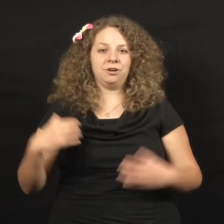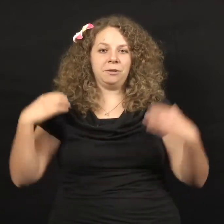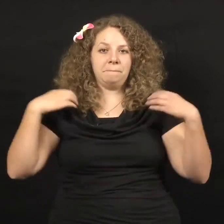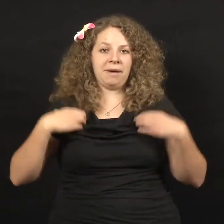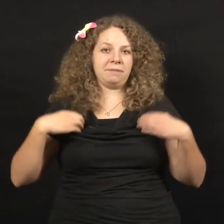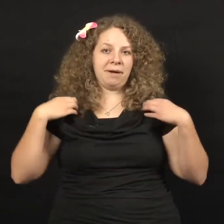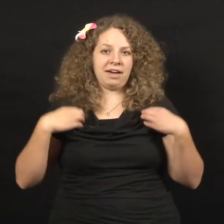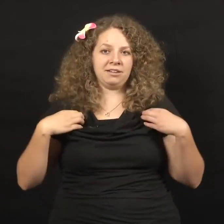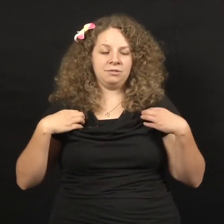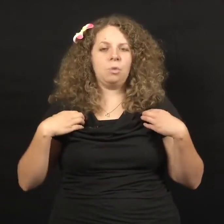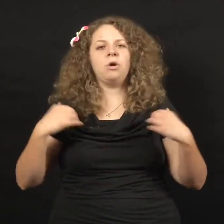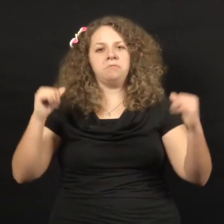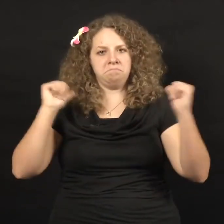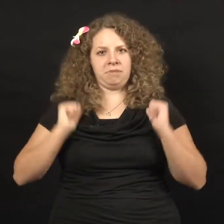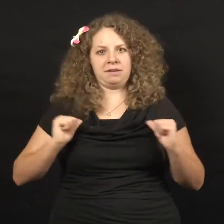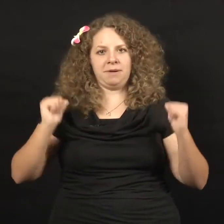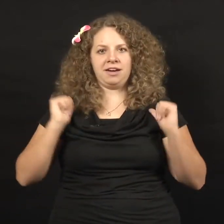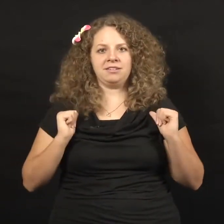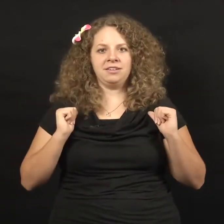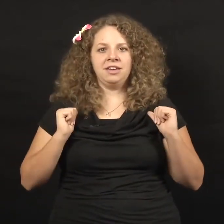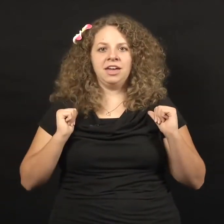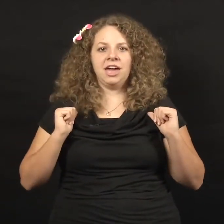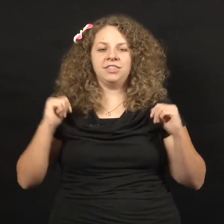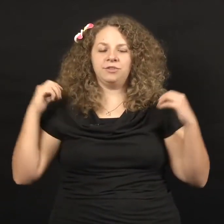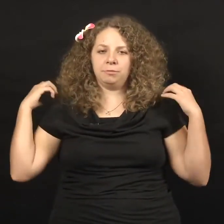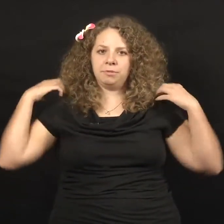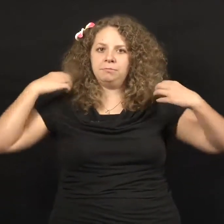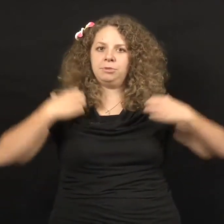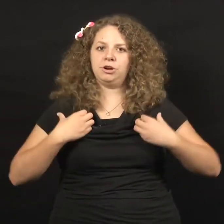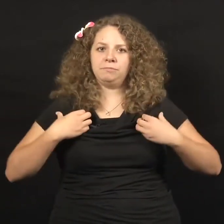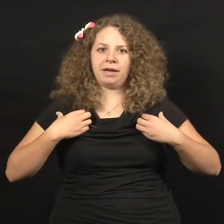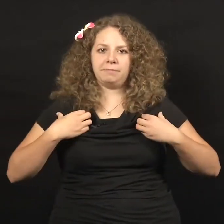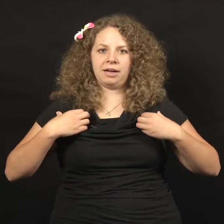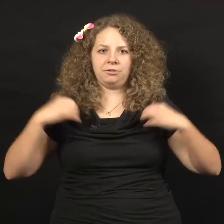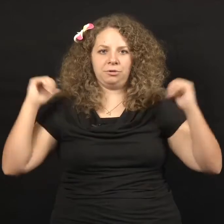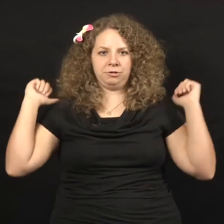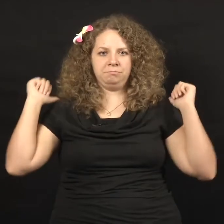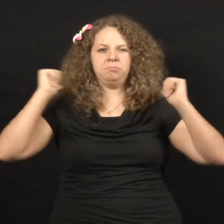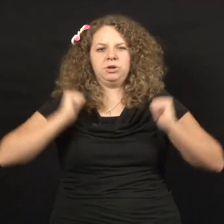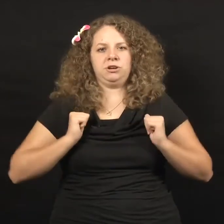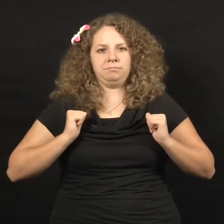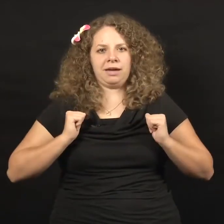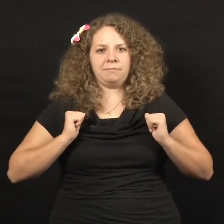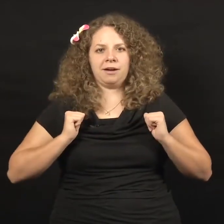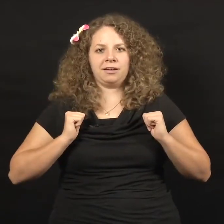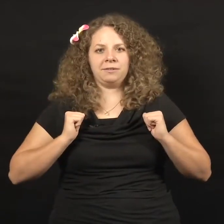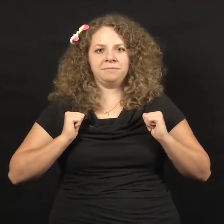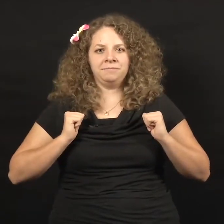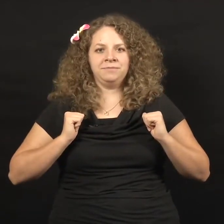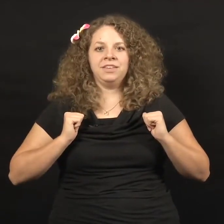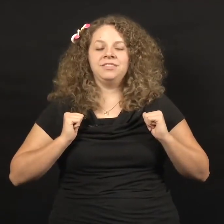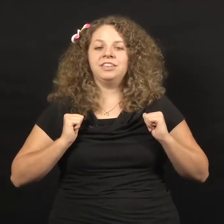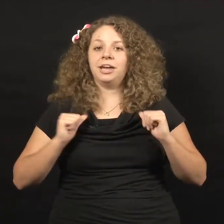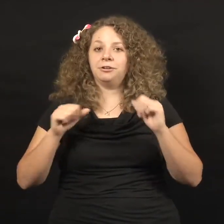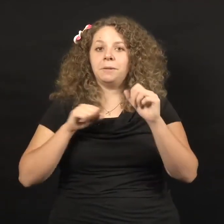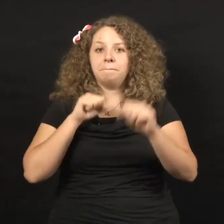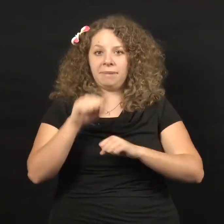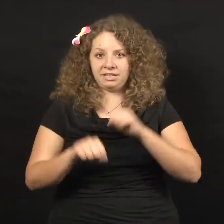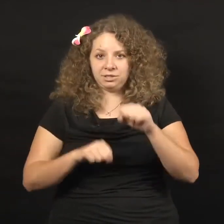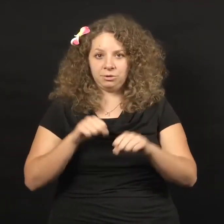noun backpack or backpack and the verb put on backpack or put on backpack. The noun